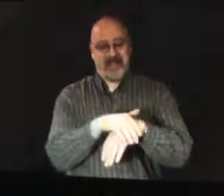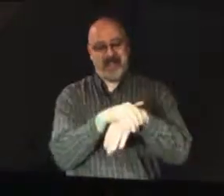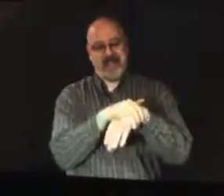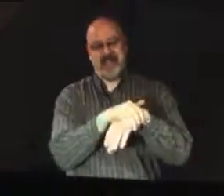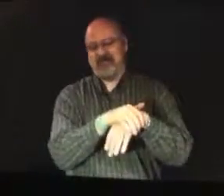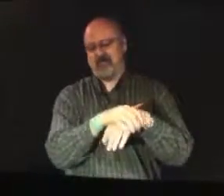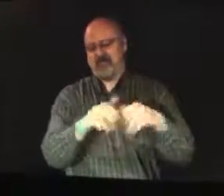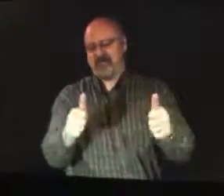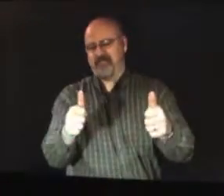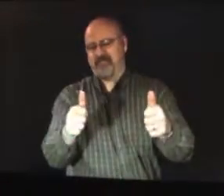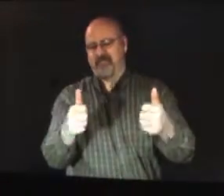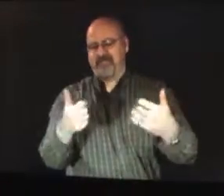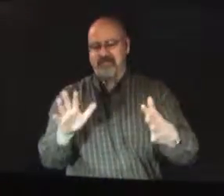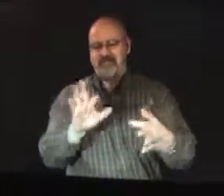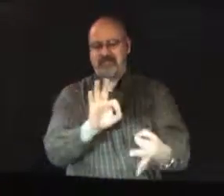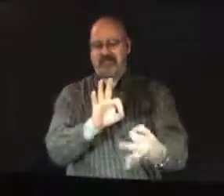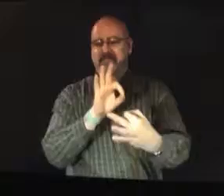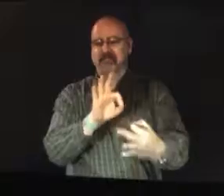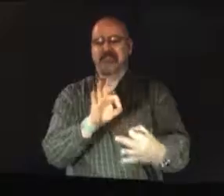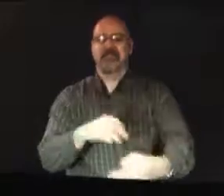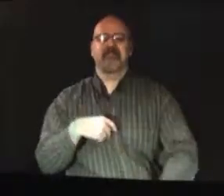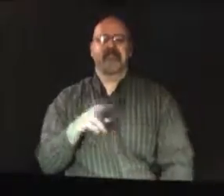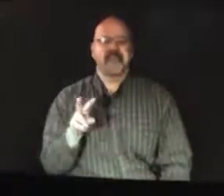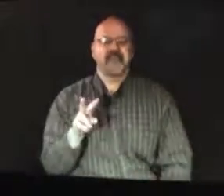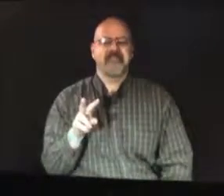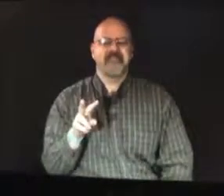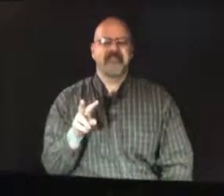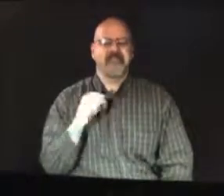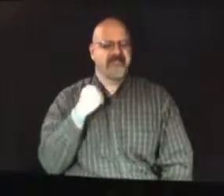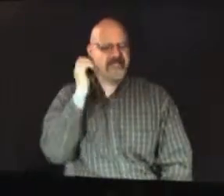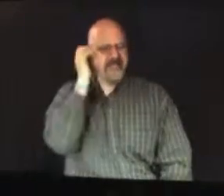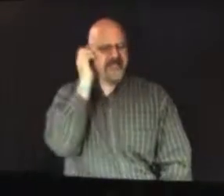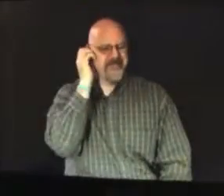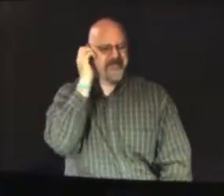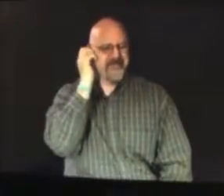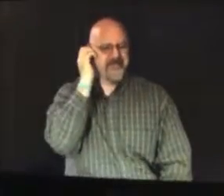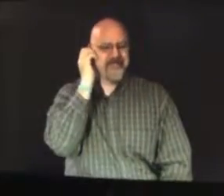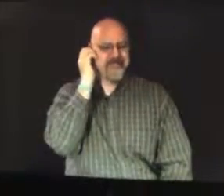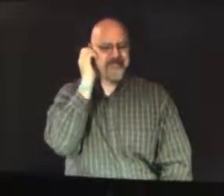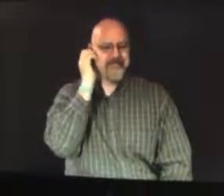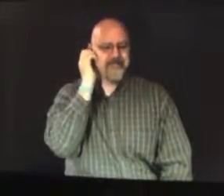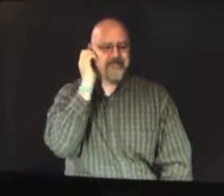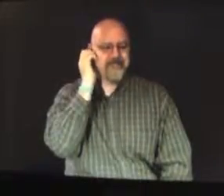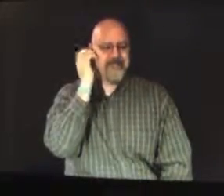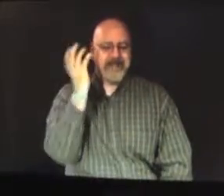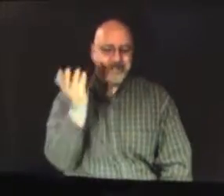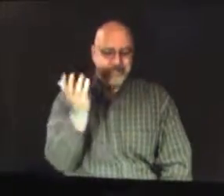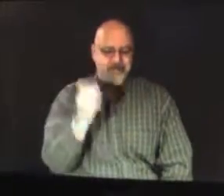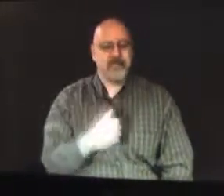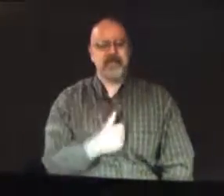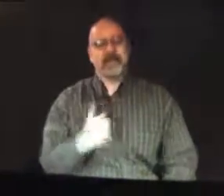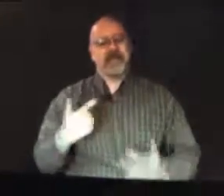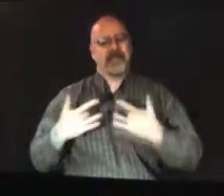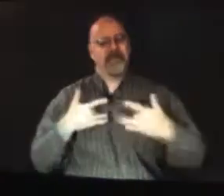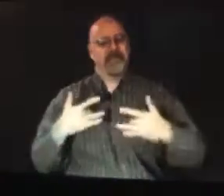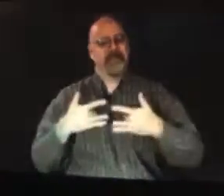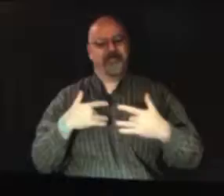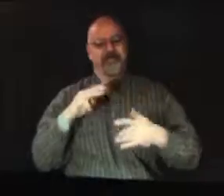There are a lot of people who dismiss ASL as a language and say that English is better. I'm really dumbfounded